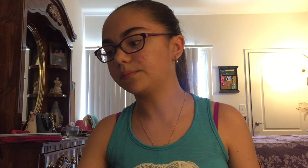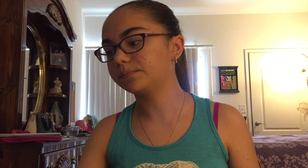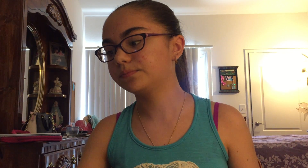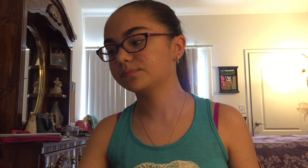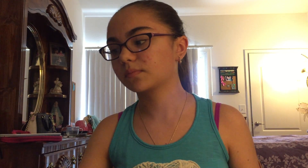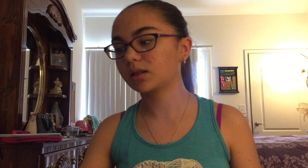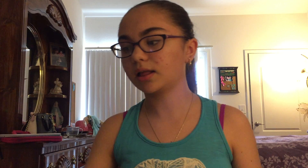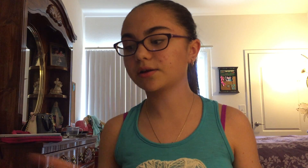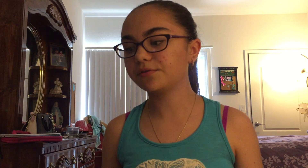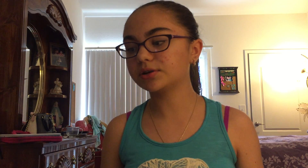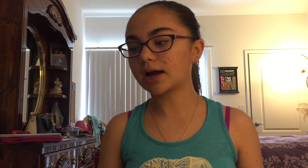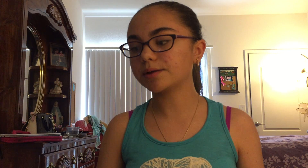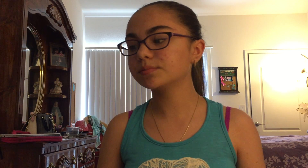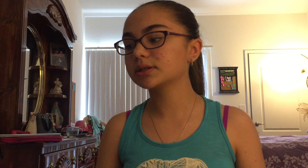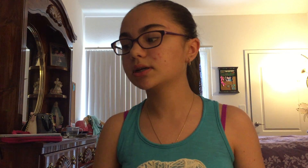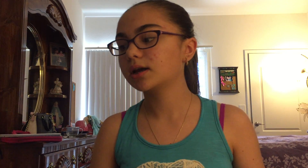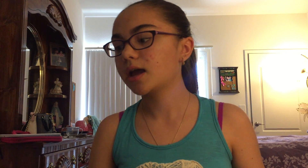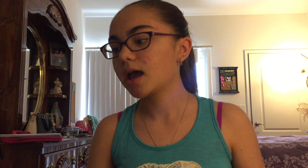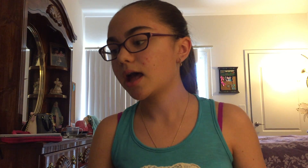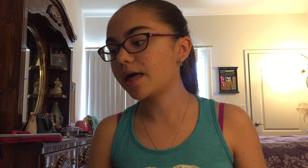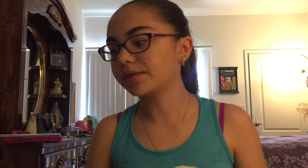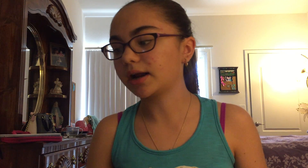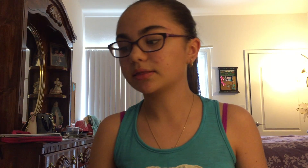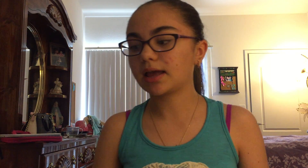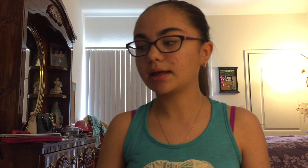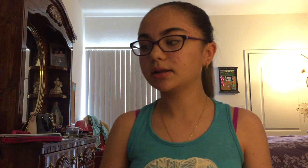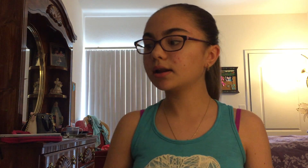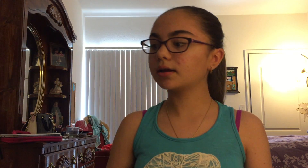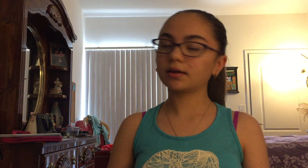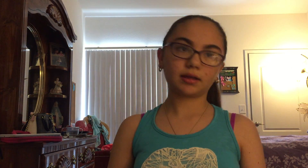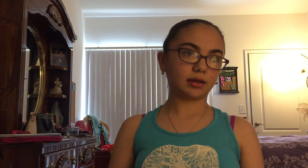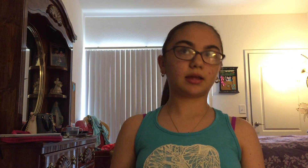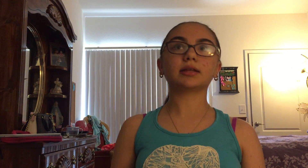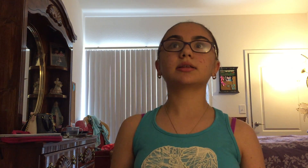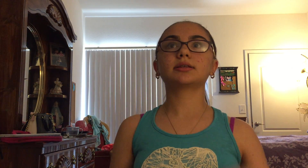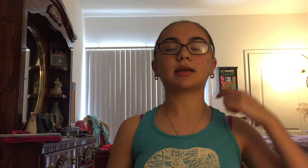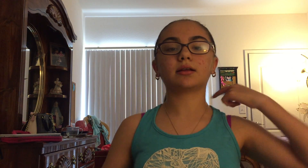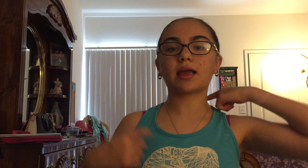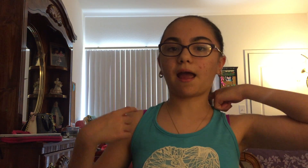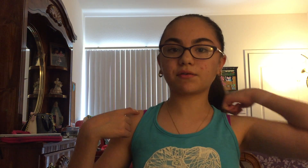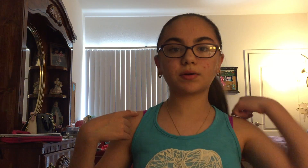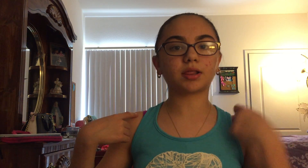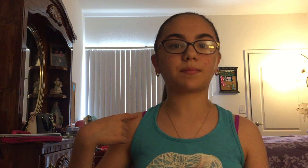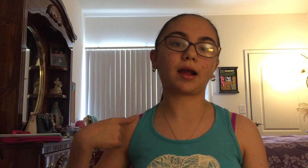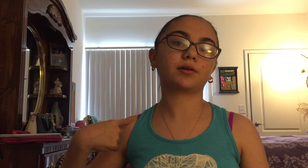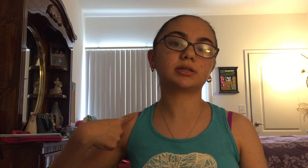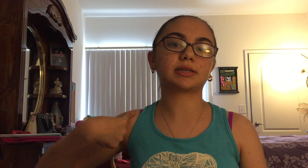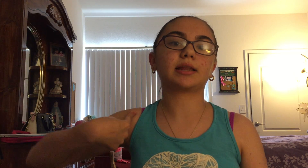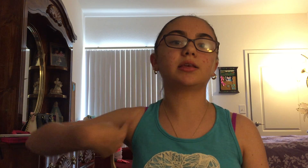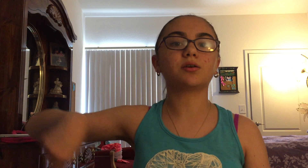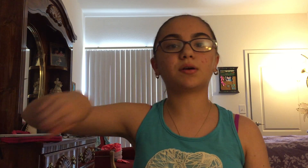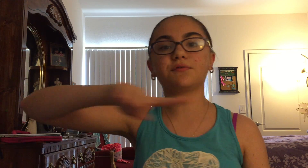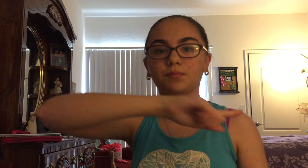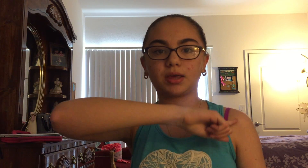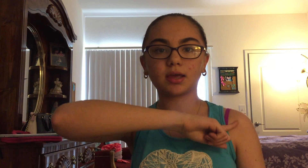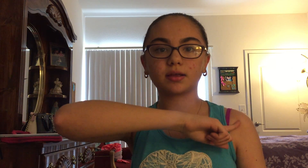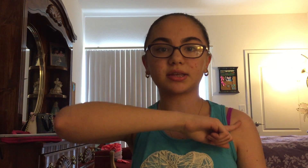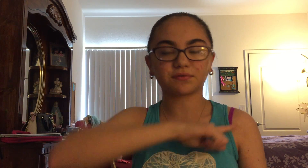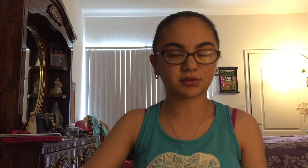like a few times and then at the end it said everyone in the background is signing you in for me several